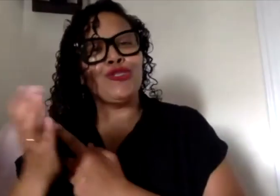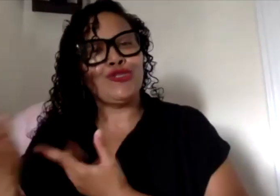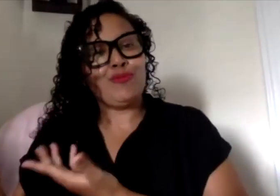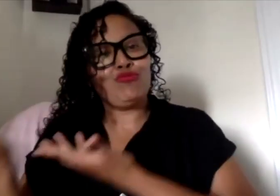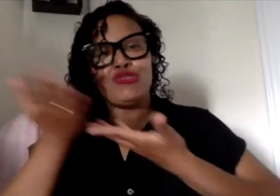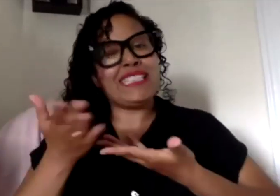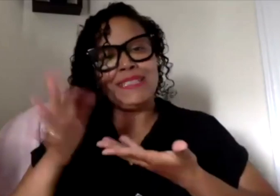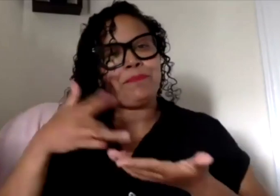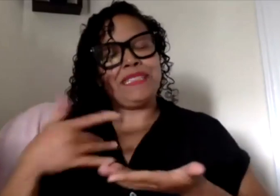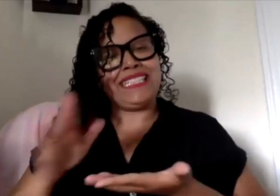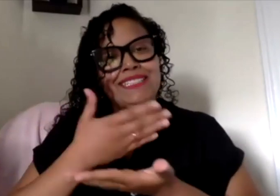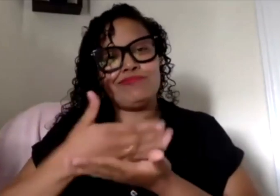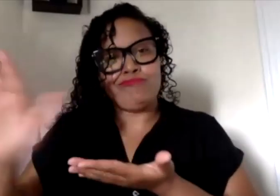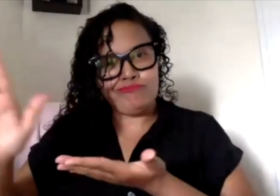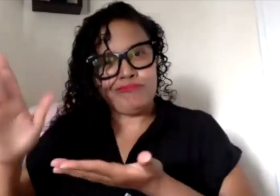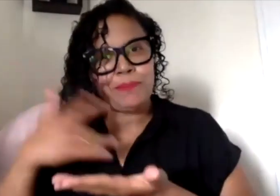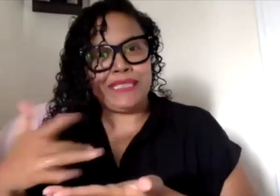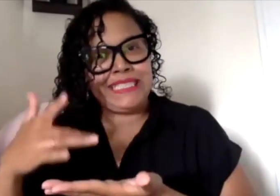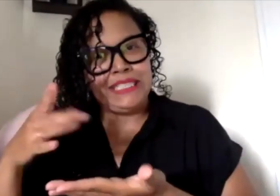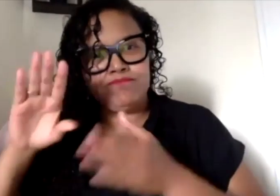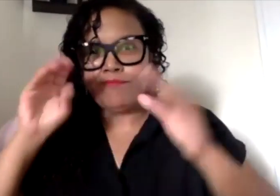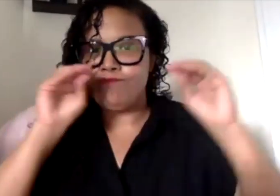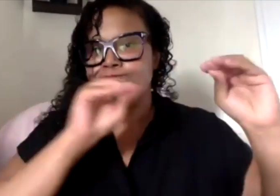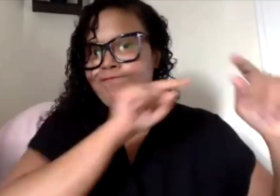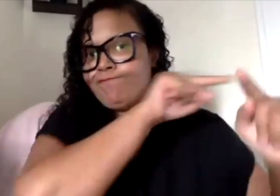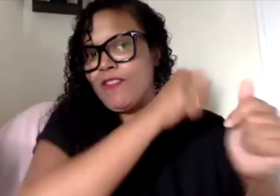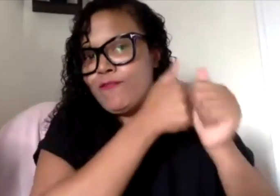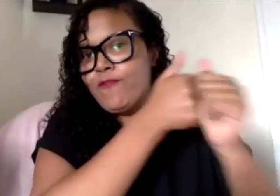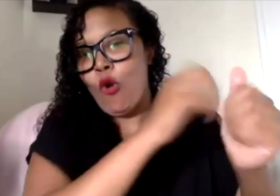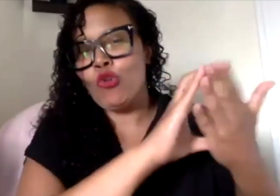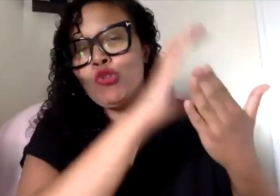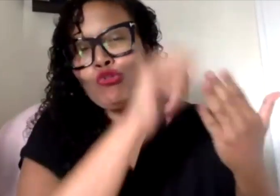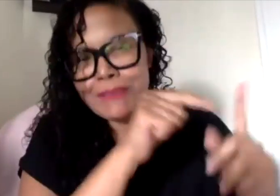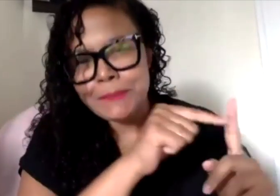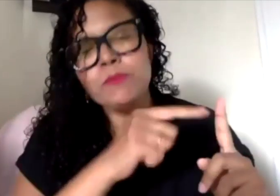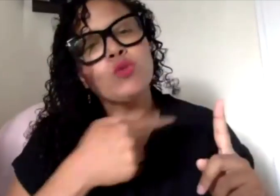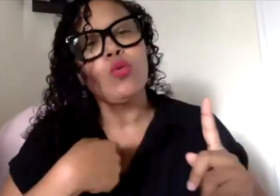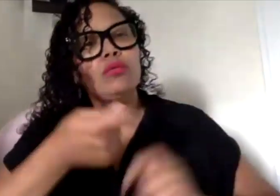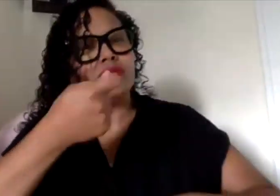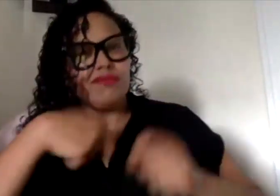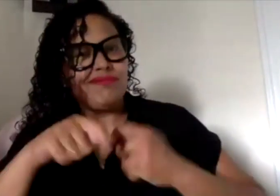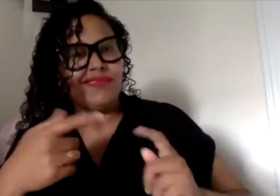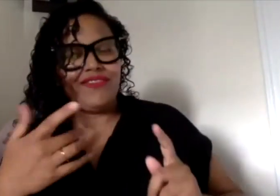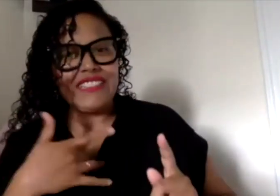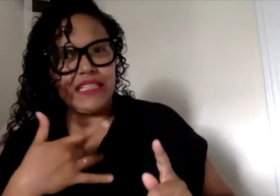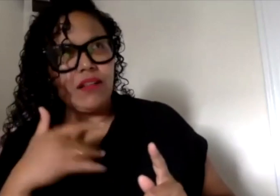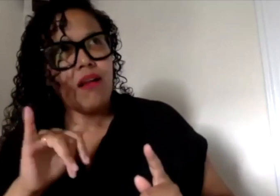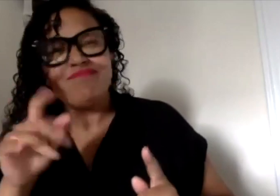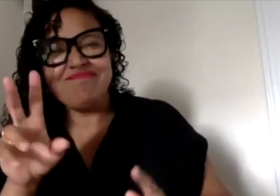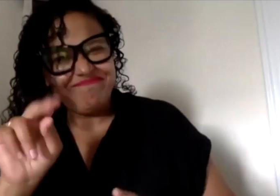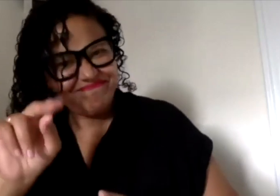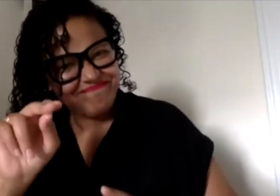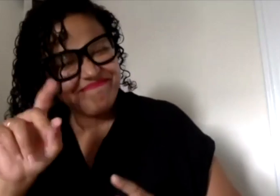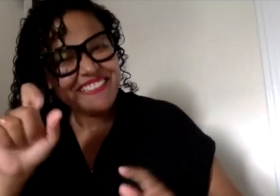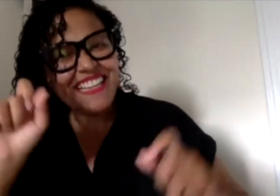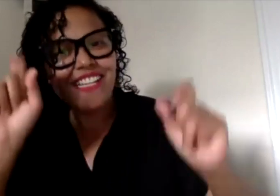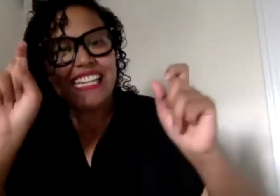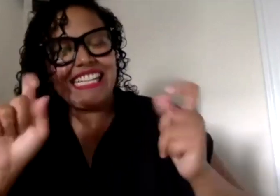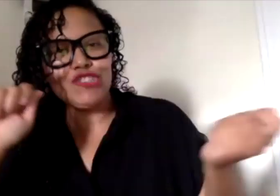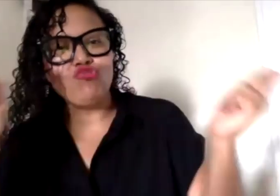their experience? What about their culture? Oftentimes, it's not brought into the classroom. Their culture is often marginalized. And so